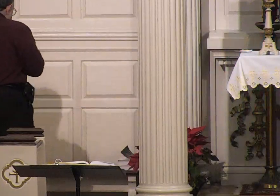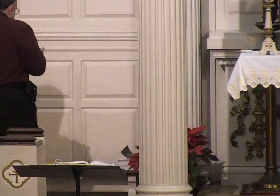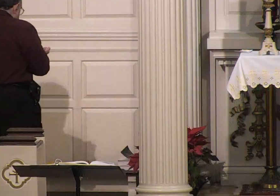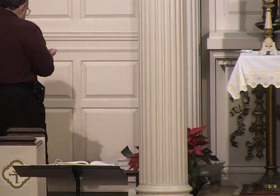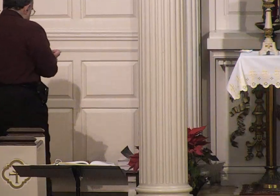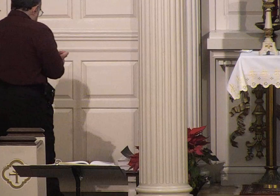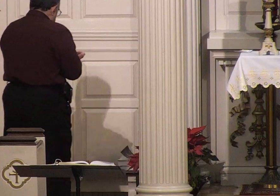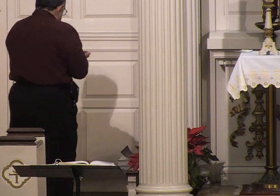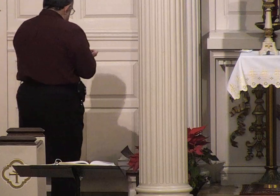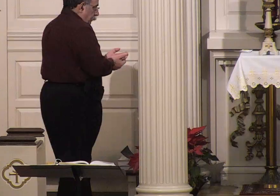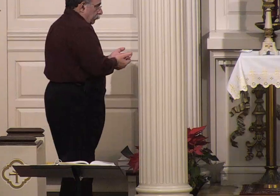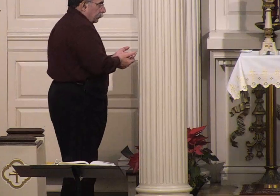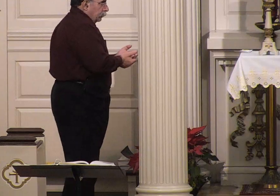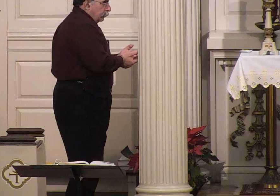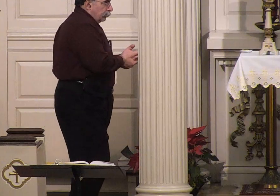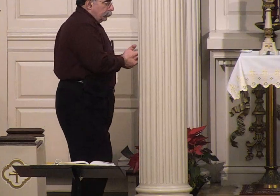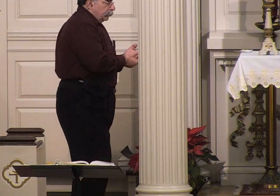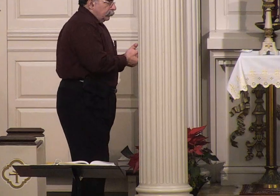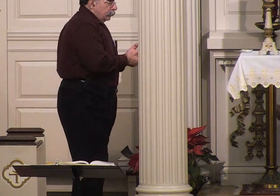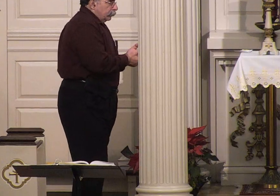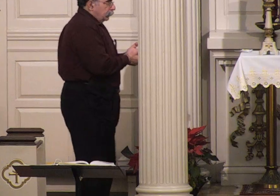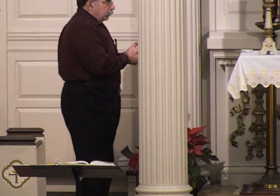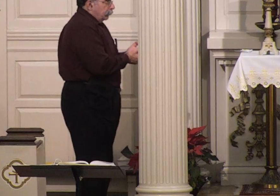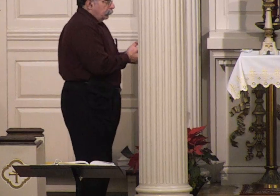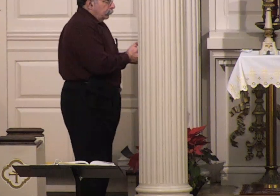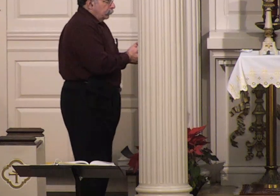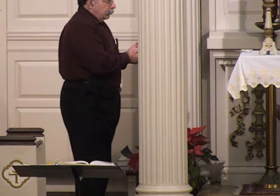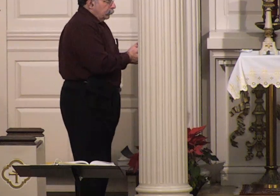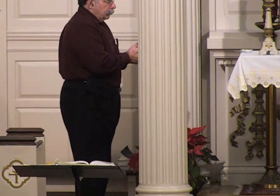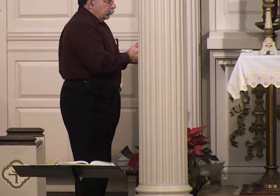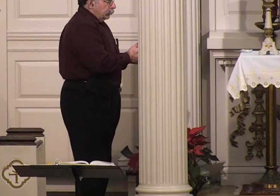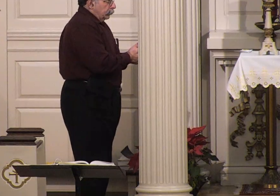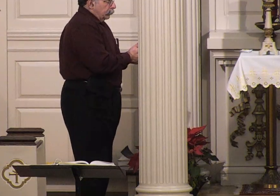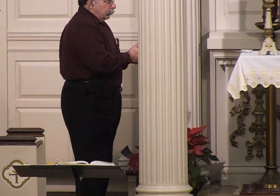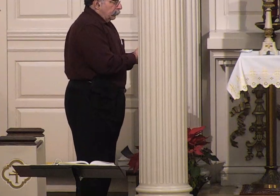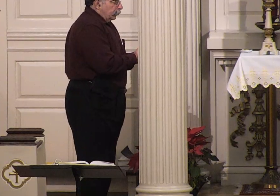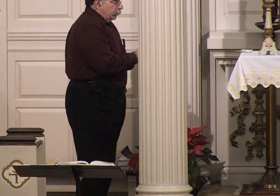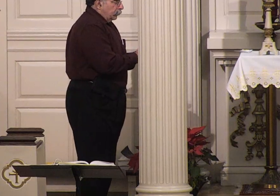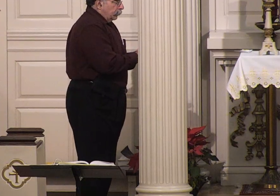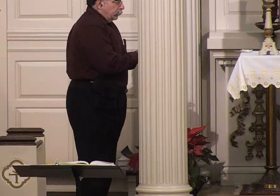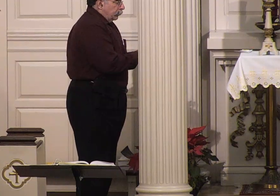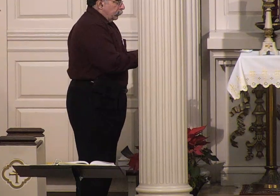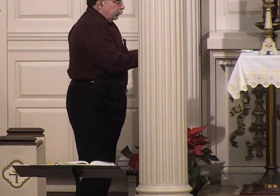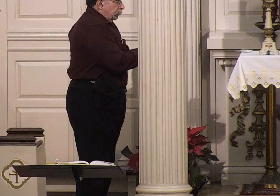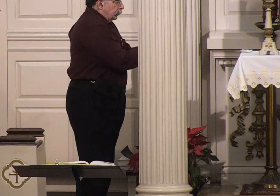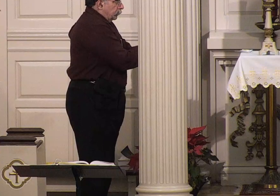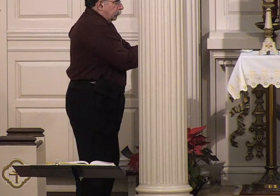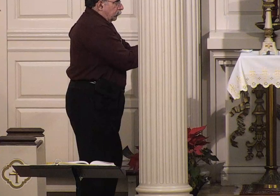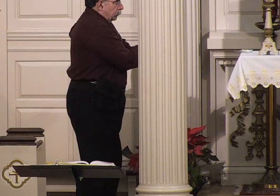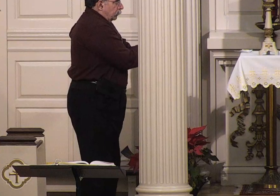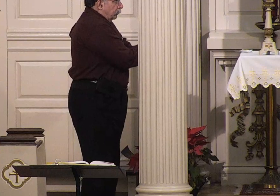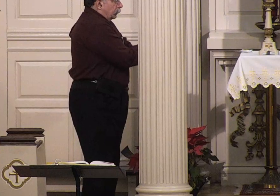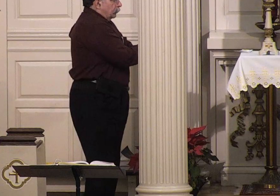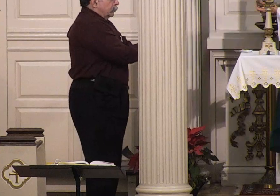quoniam filii Dei vocabunt.